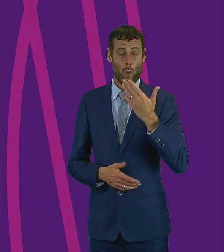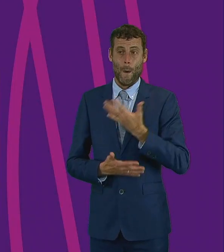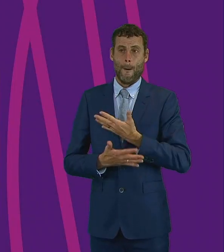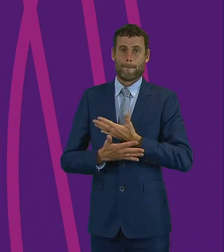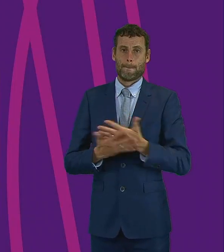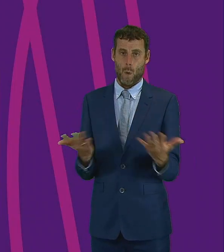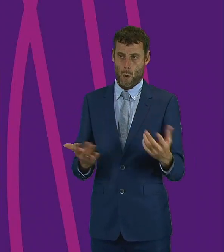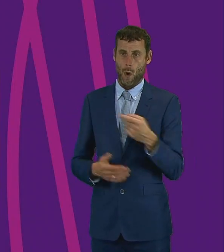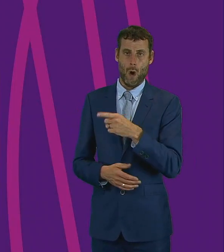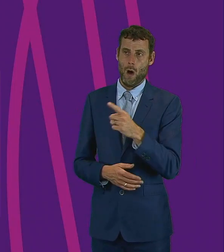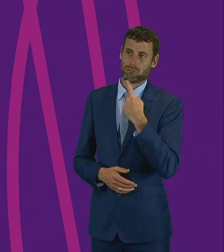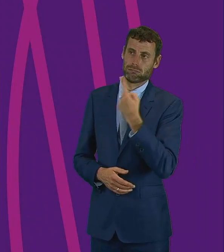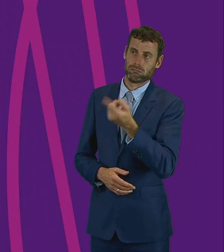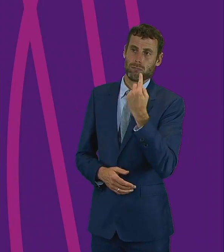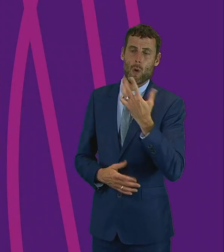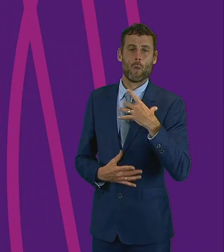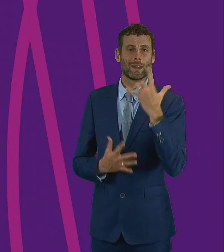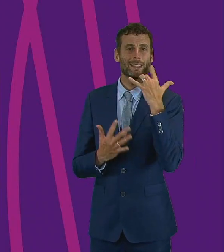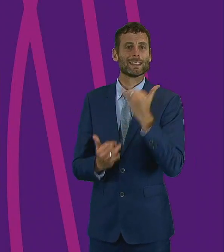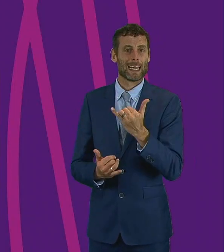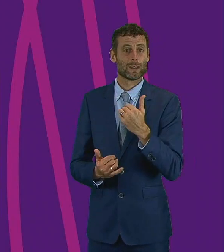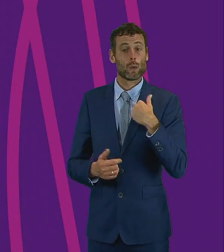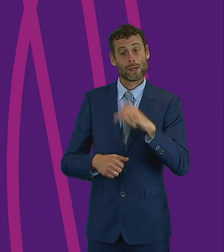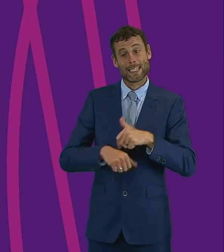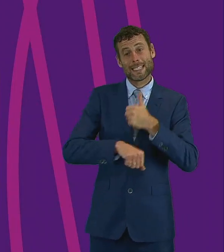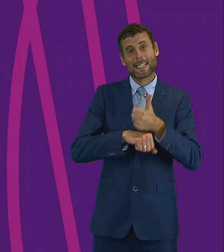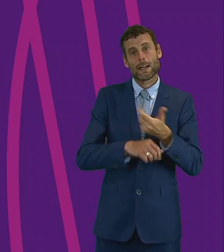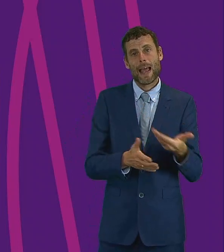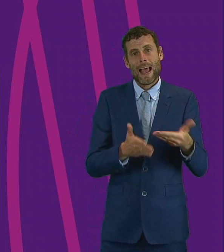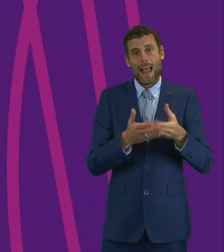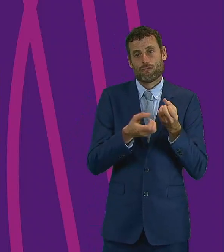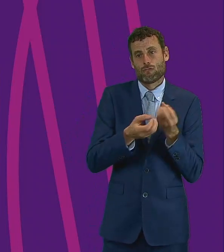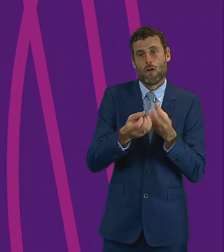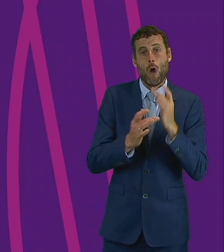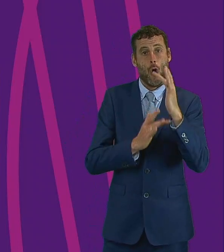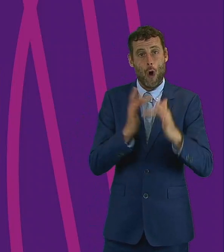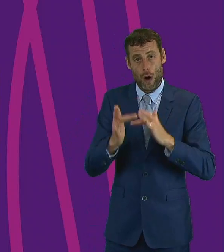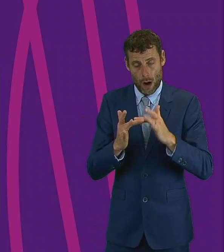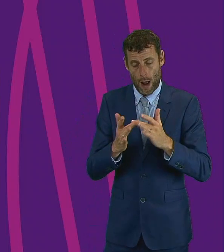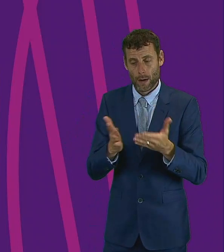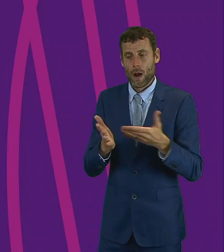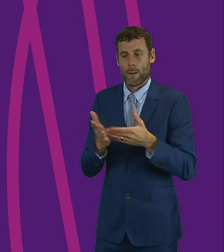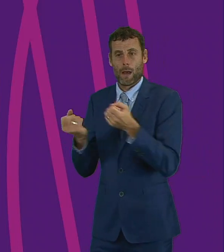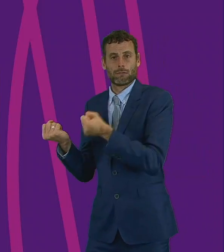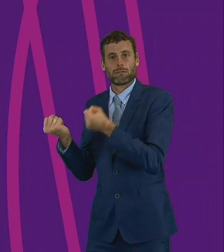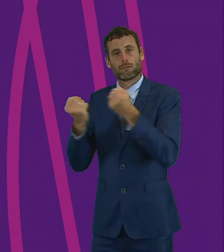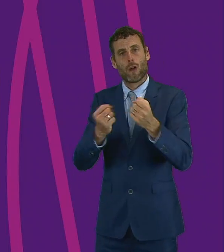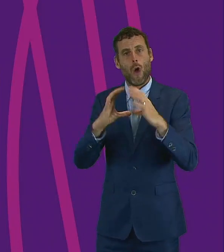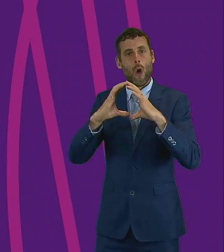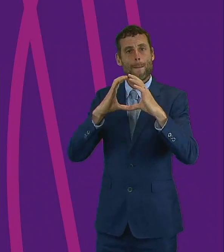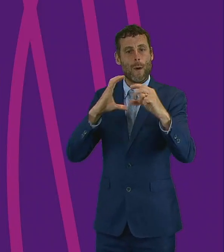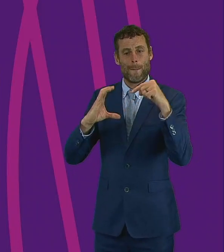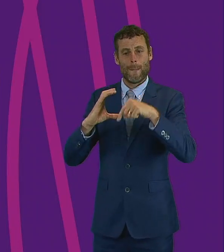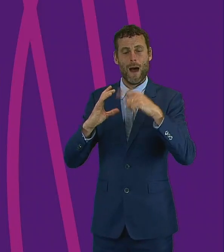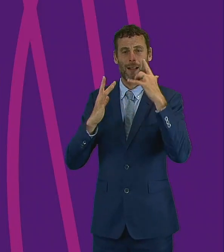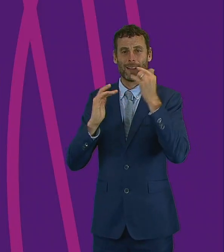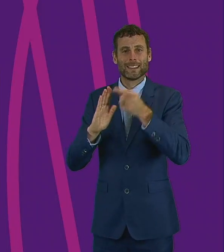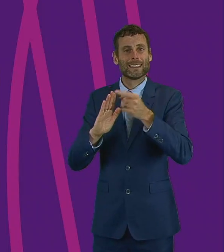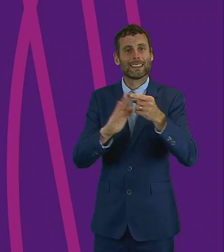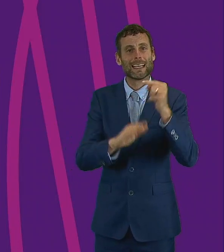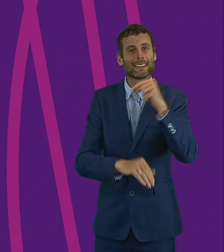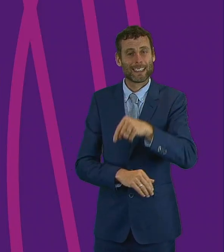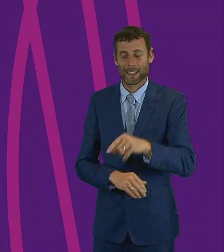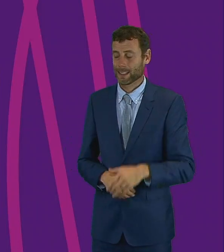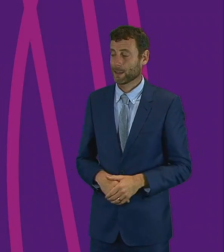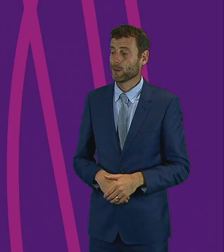brought additional contingency capacity online, including additional mobile testing units. And of course, work is ongoing to even